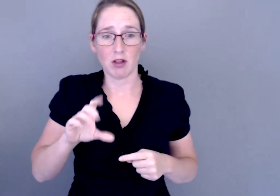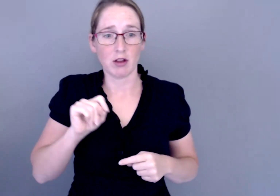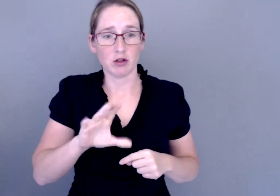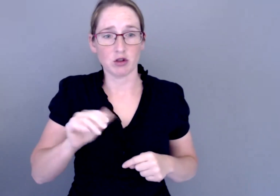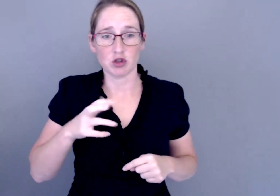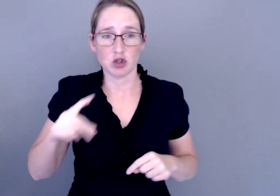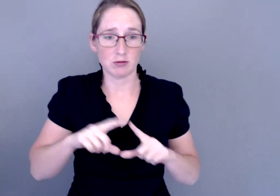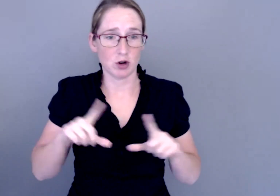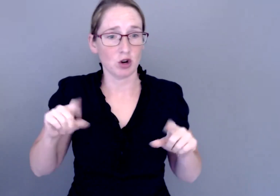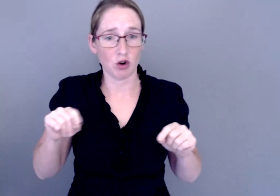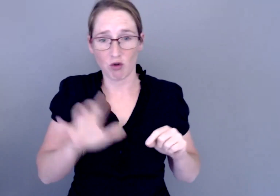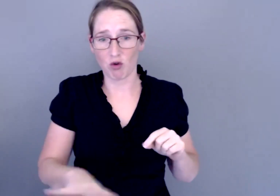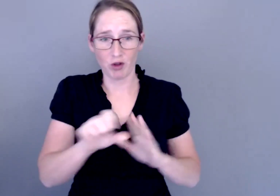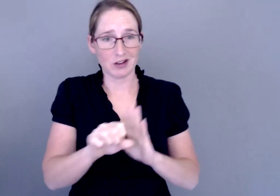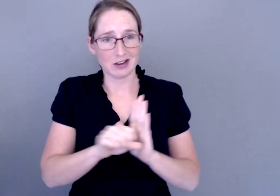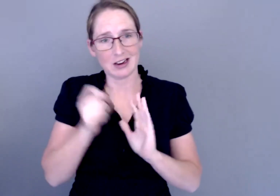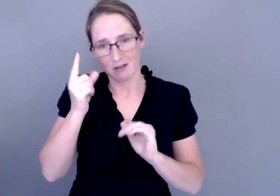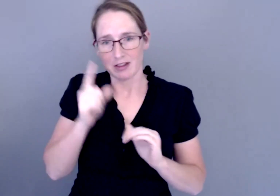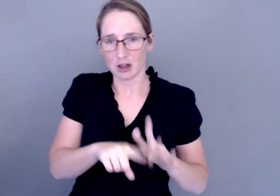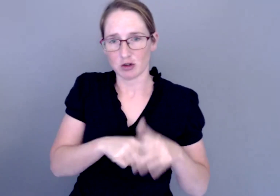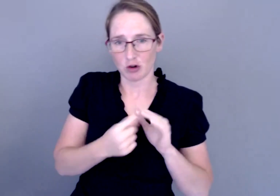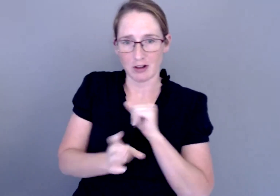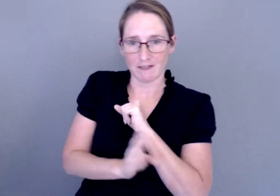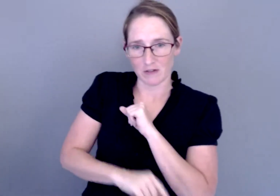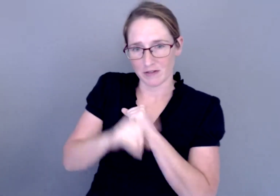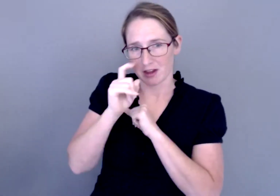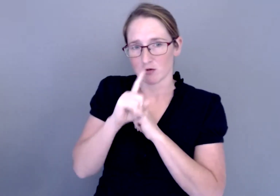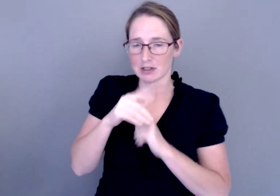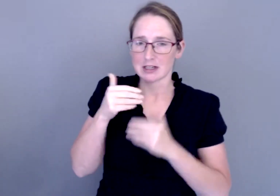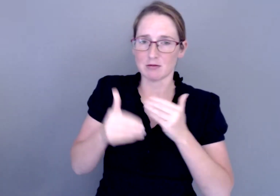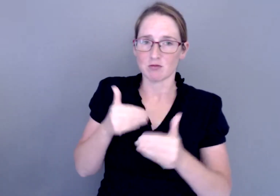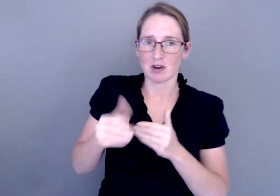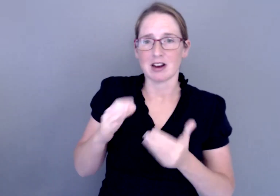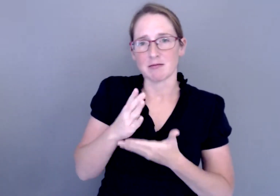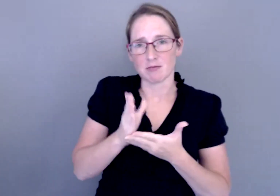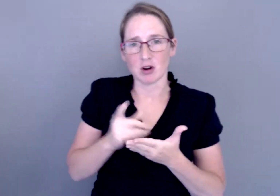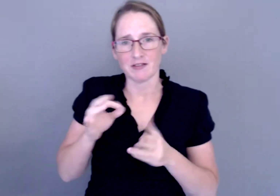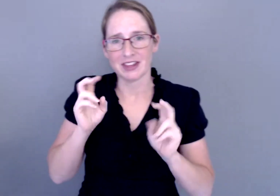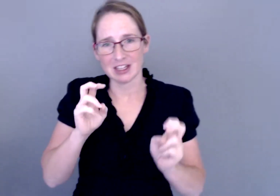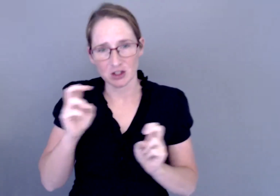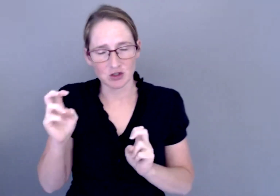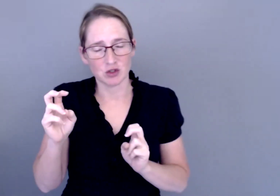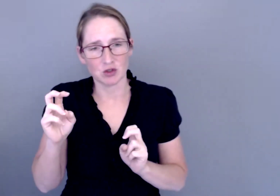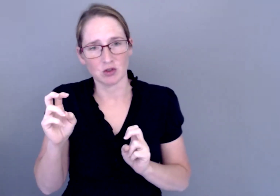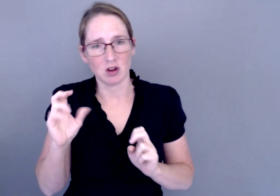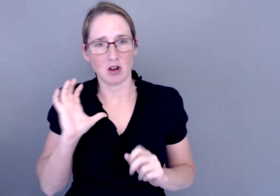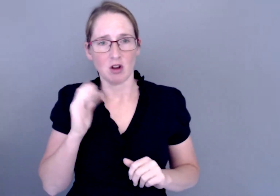cards throughout the state, even though they started in the fall, because it is a process. And part of the issue is that